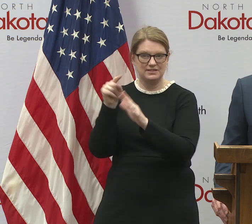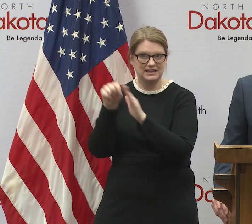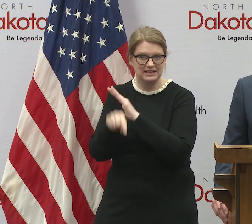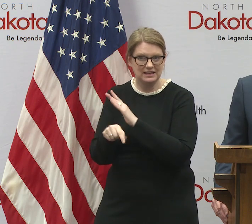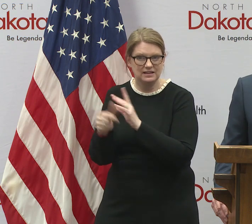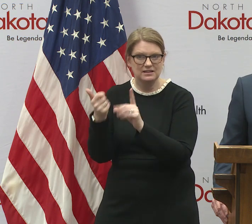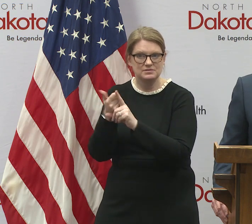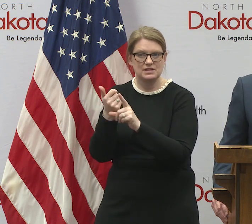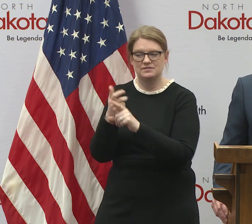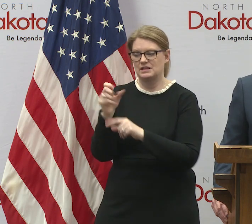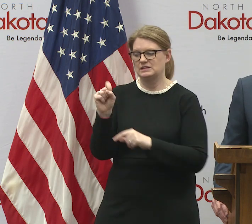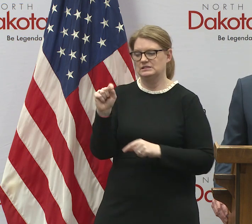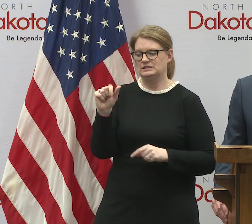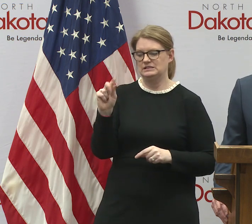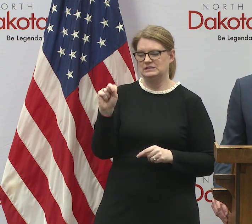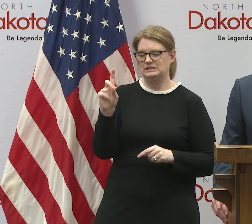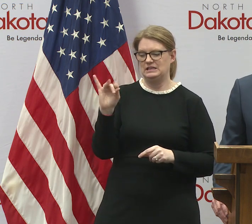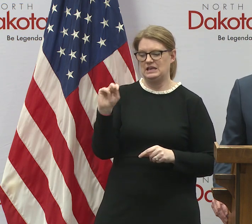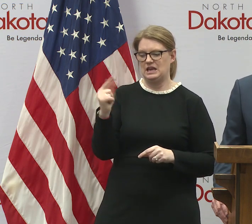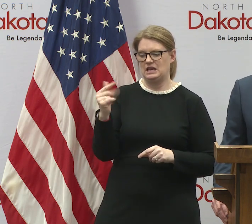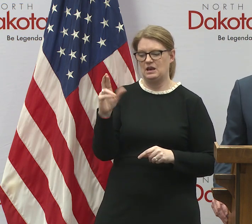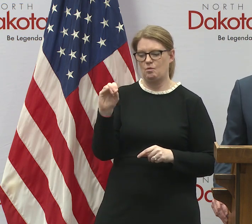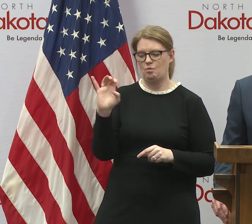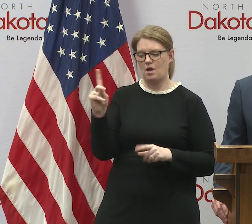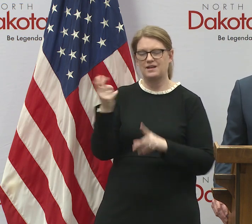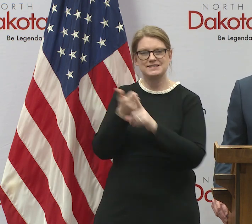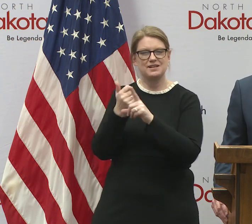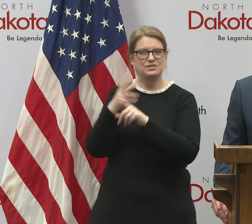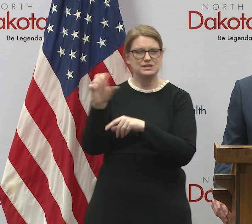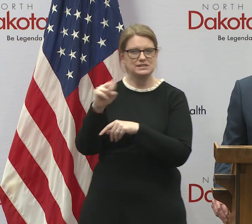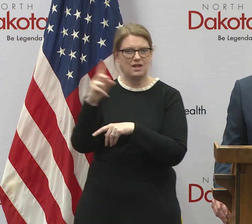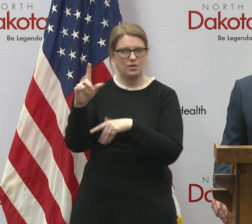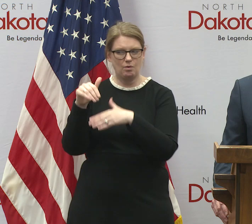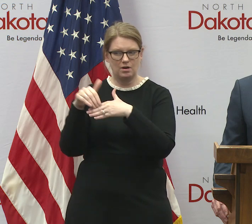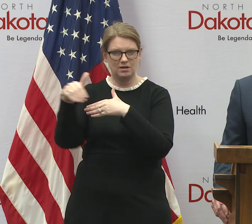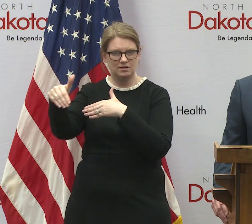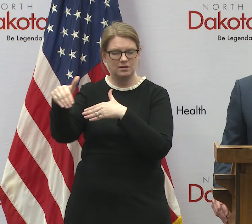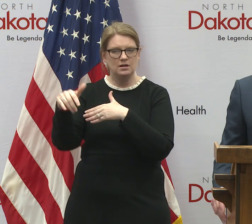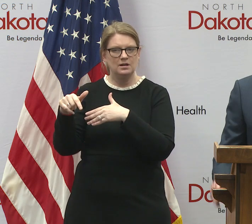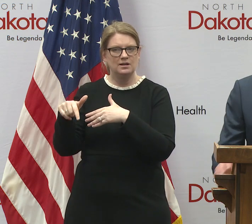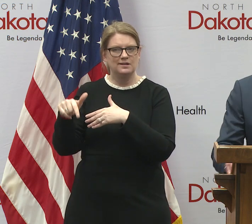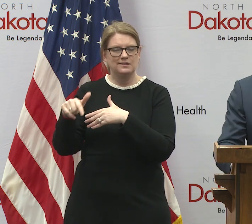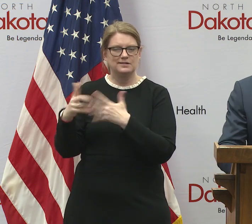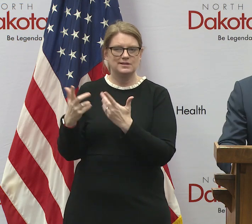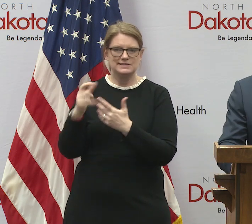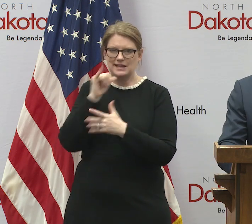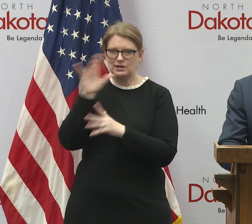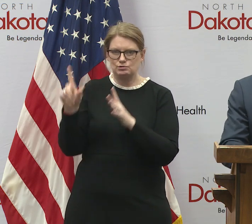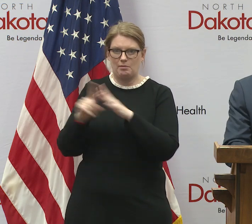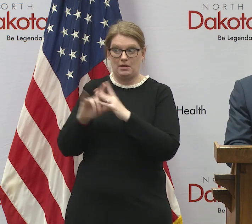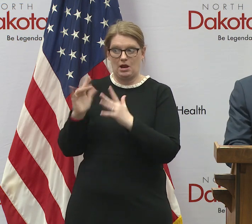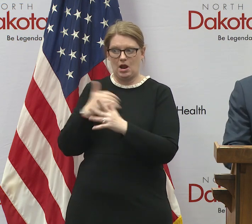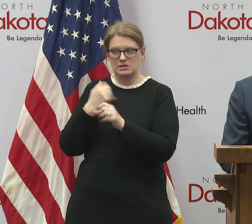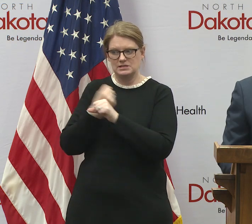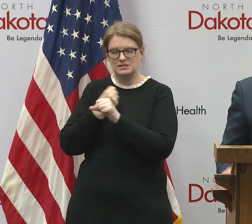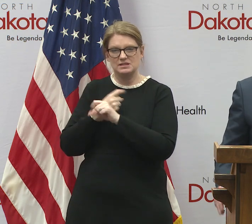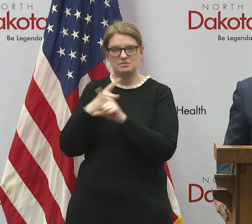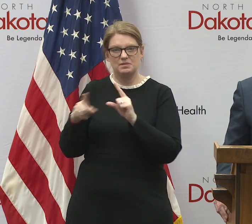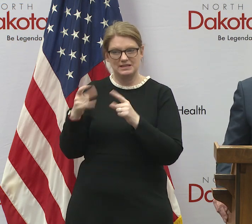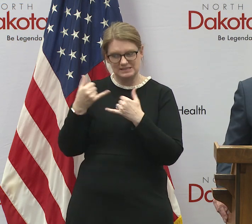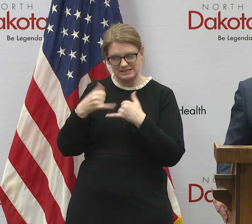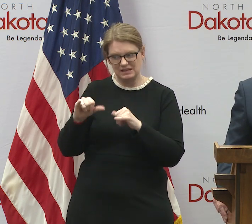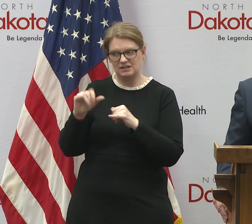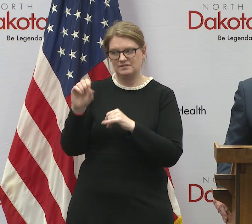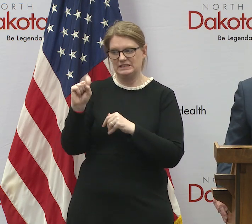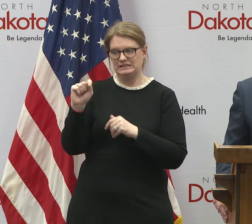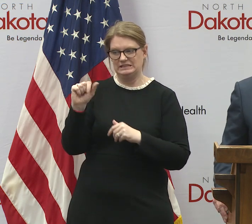South Dakota side of the border, so it won't show up in North Dakota statistics, but it's still part of the Standing Rock Sioux